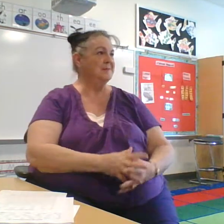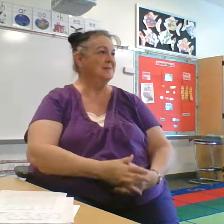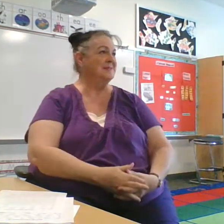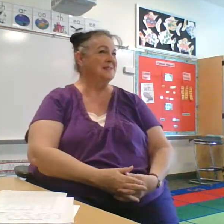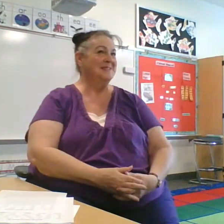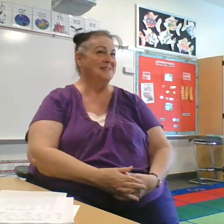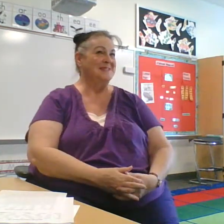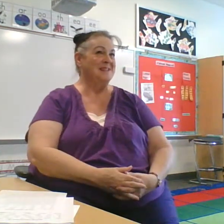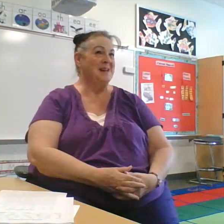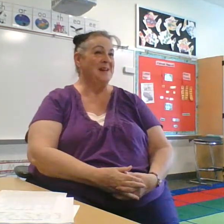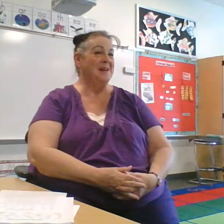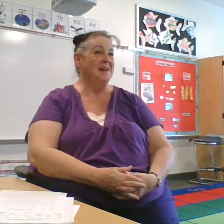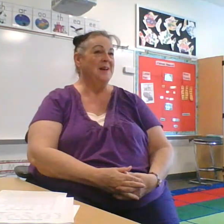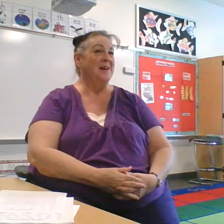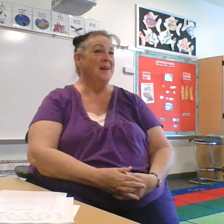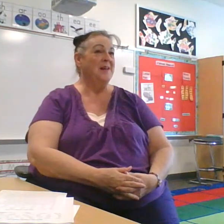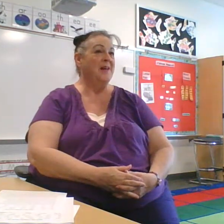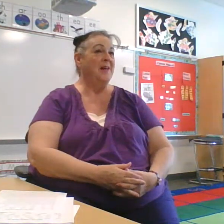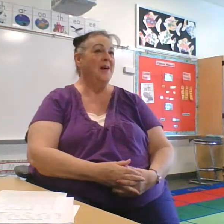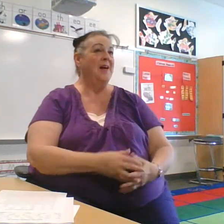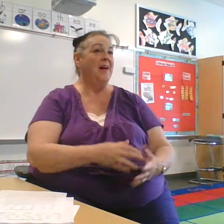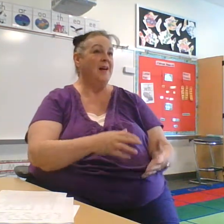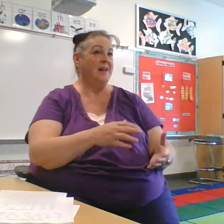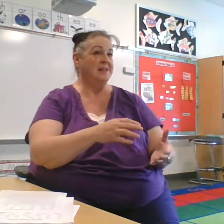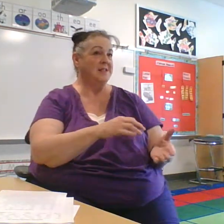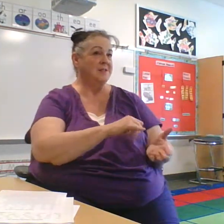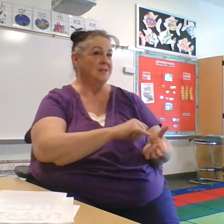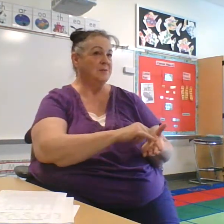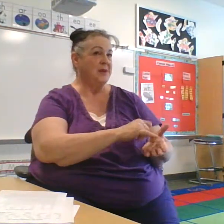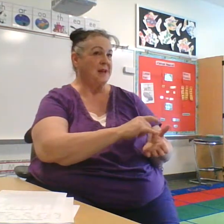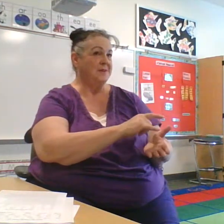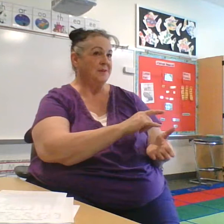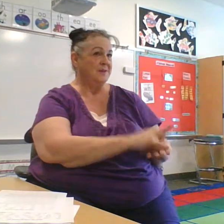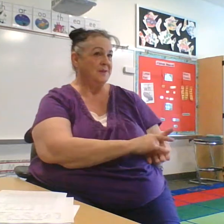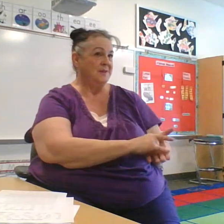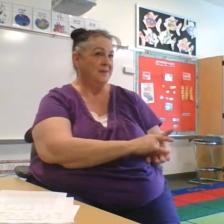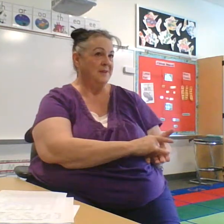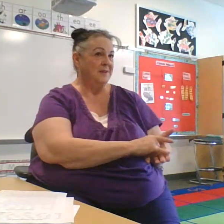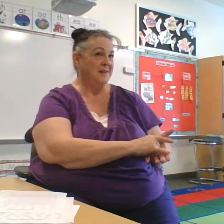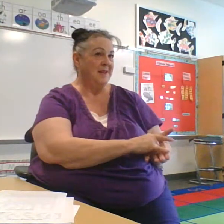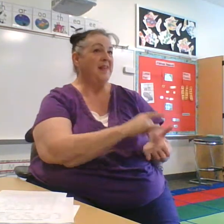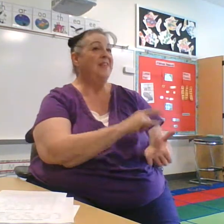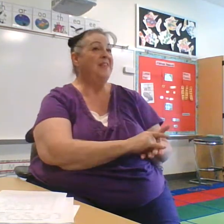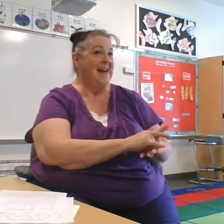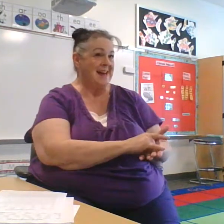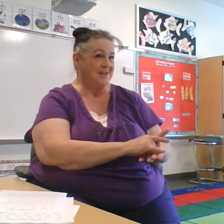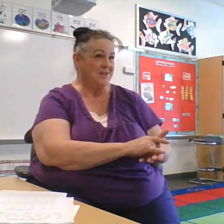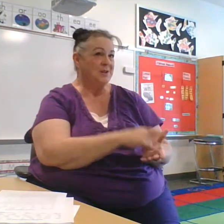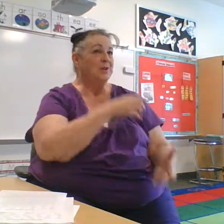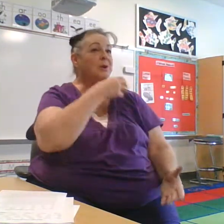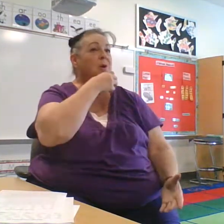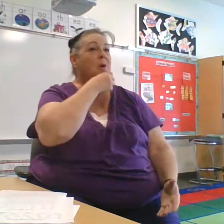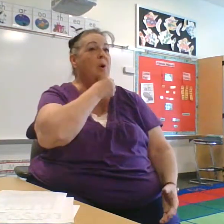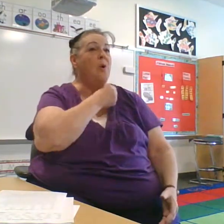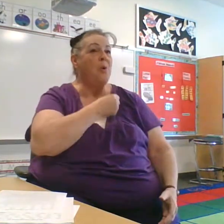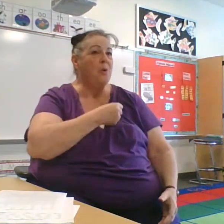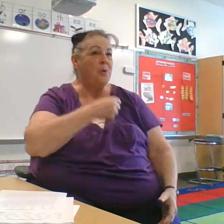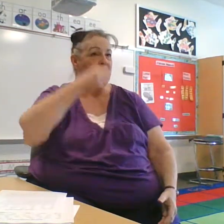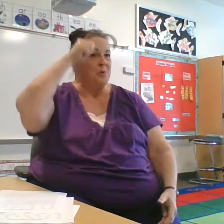This man lives Is it this or that? that That old